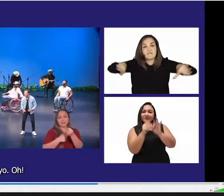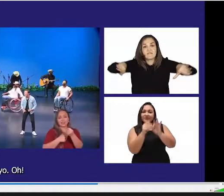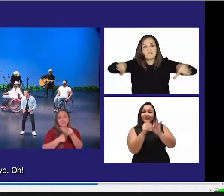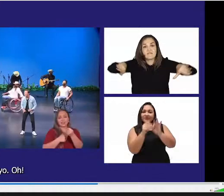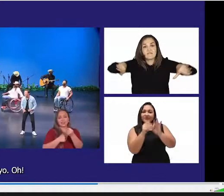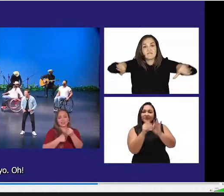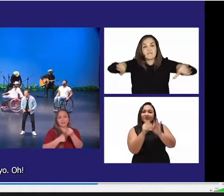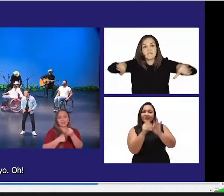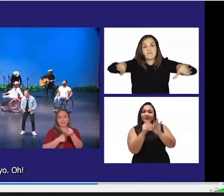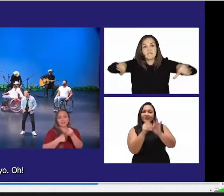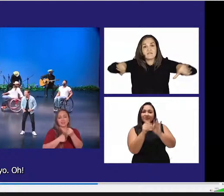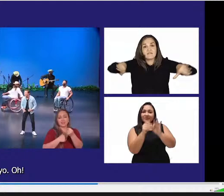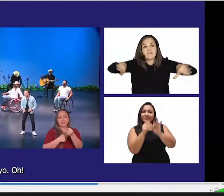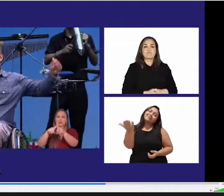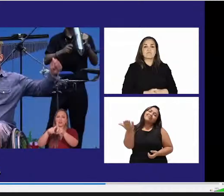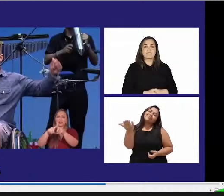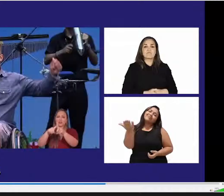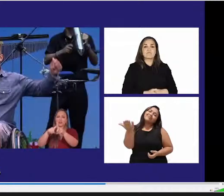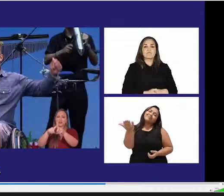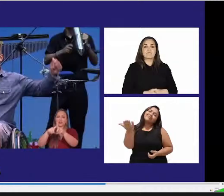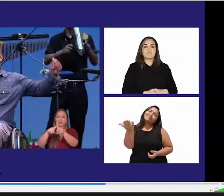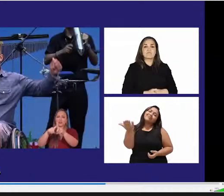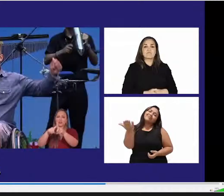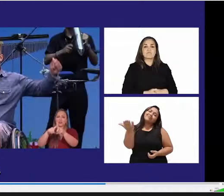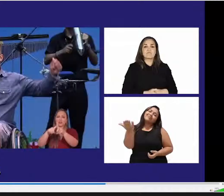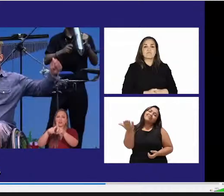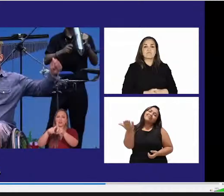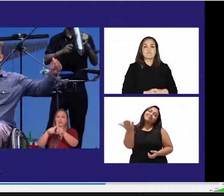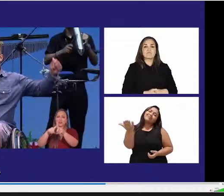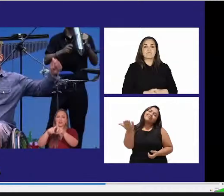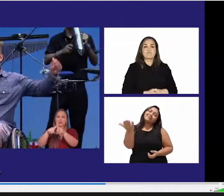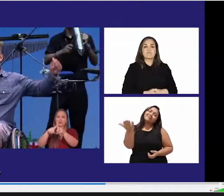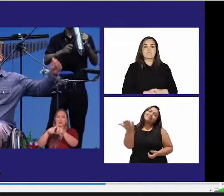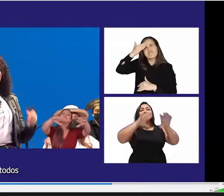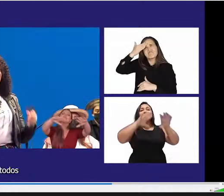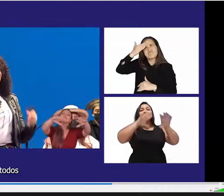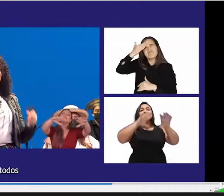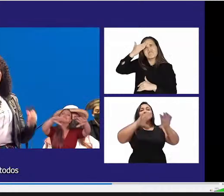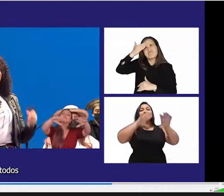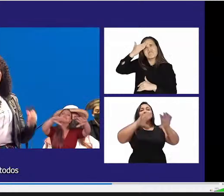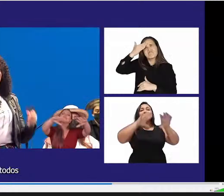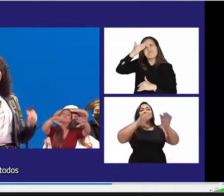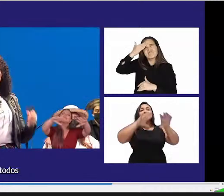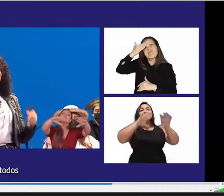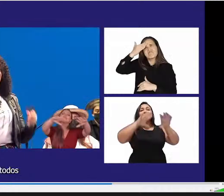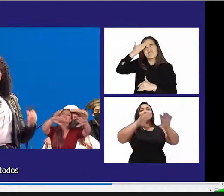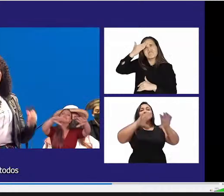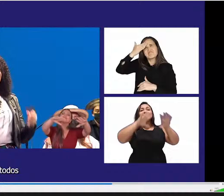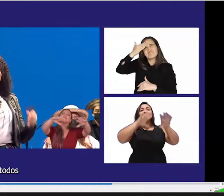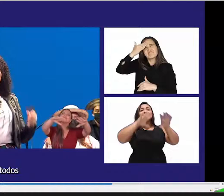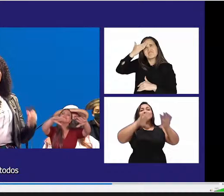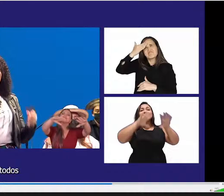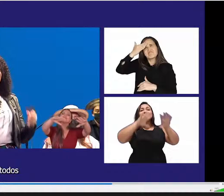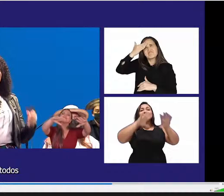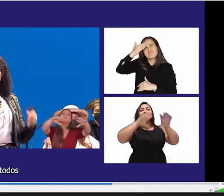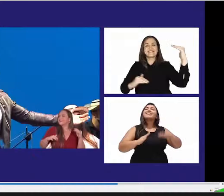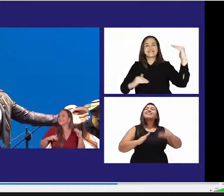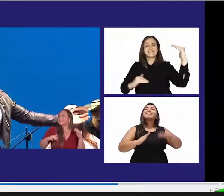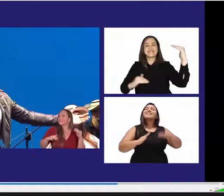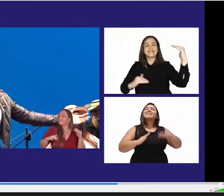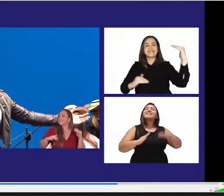as well we support each other if we raise all of our differences we have a world for